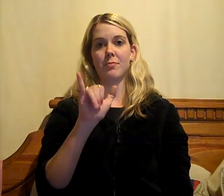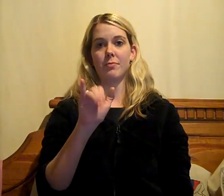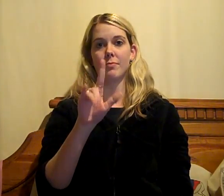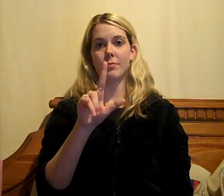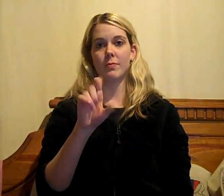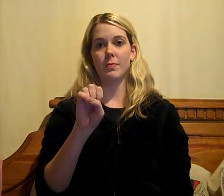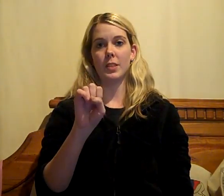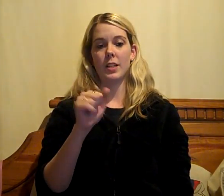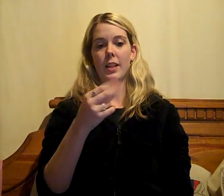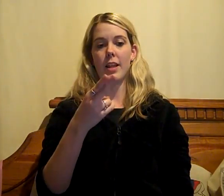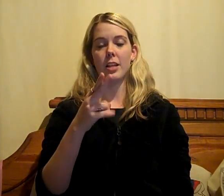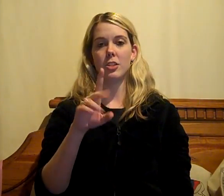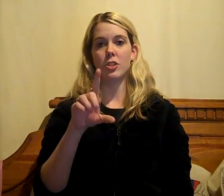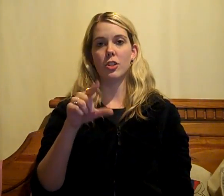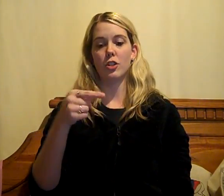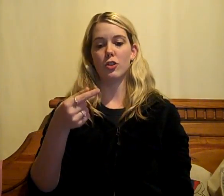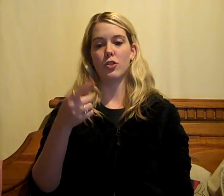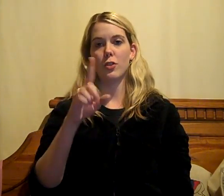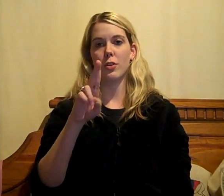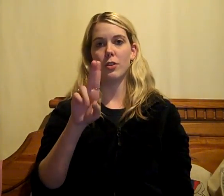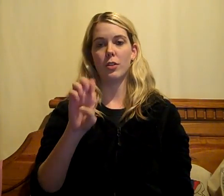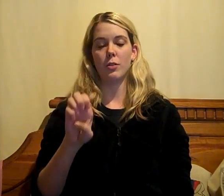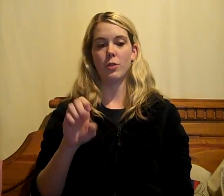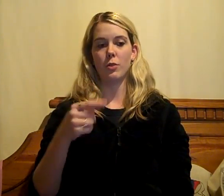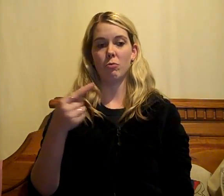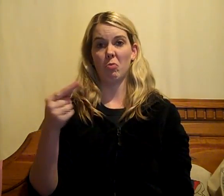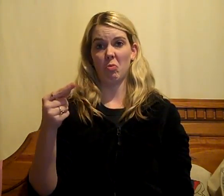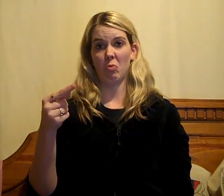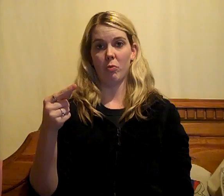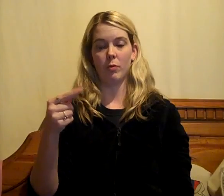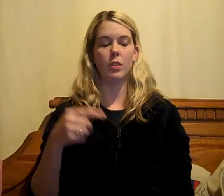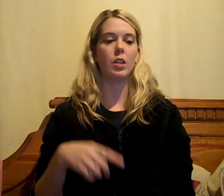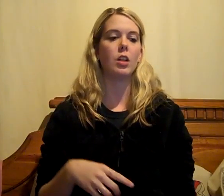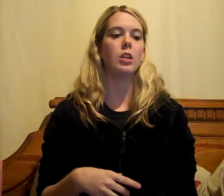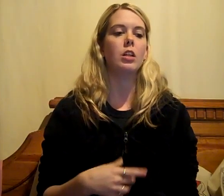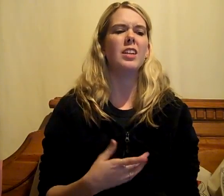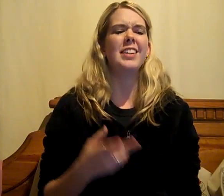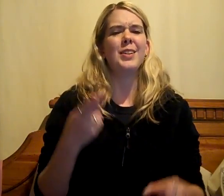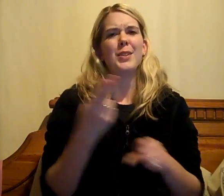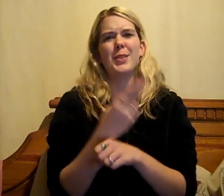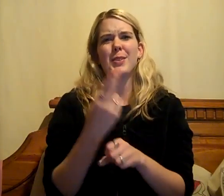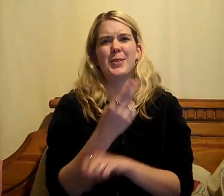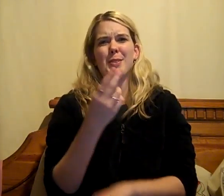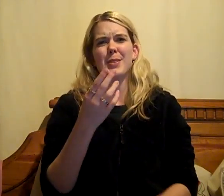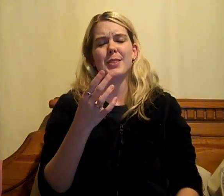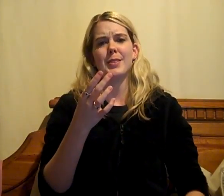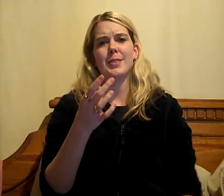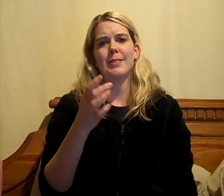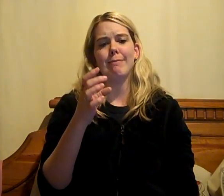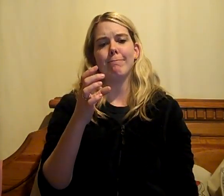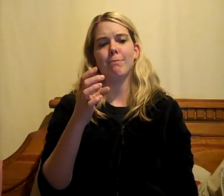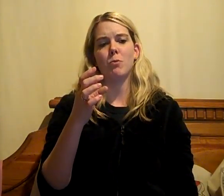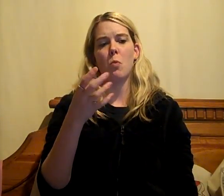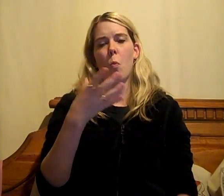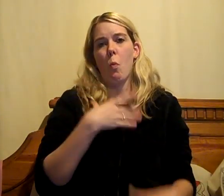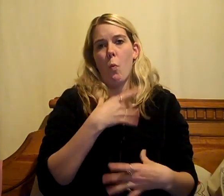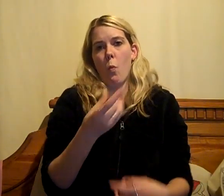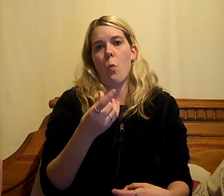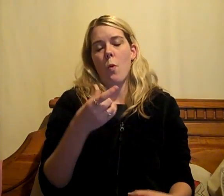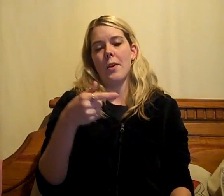second. You can use white glue as well, like Elmer's glue, but just use eyelash glue. It's simple. I'll just